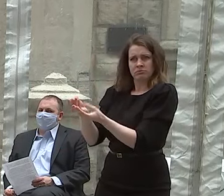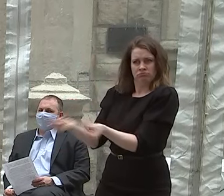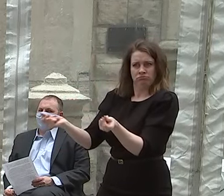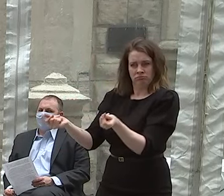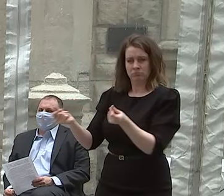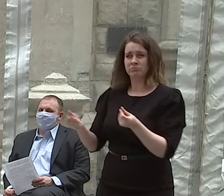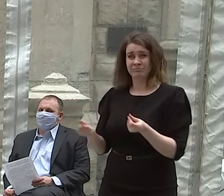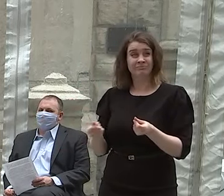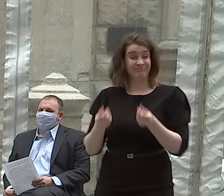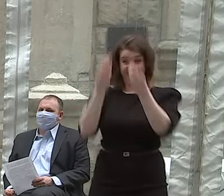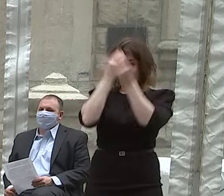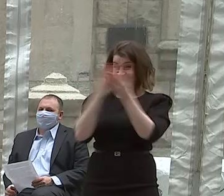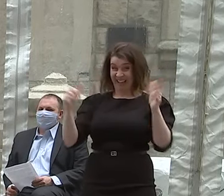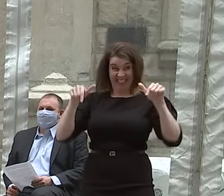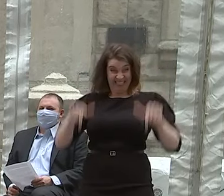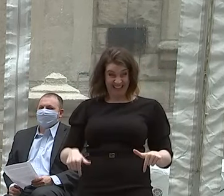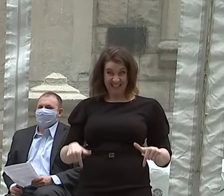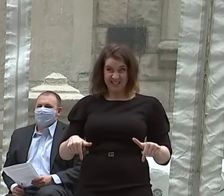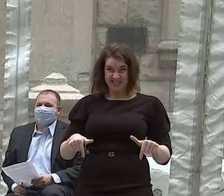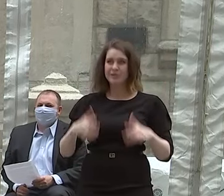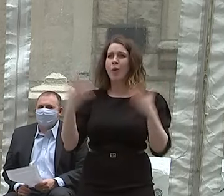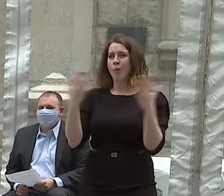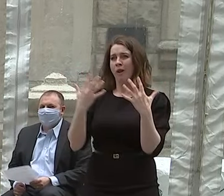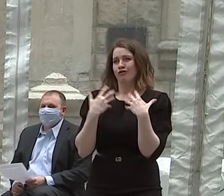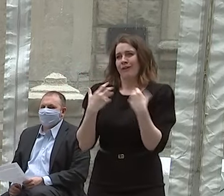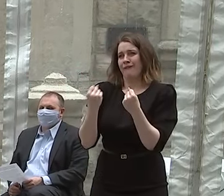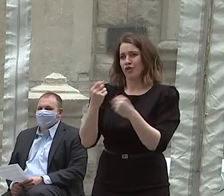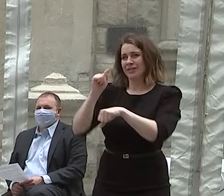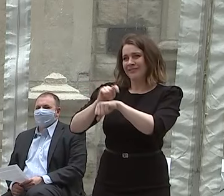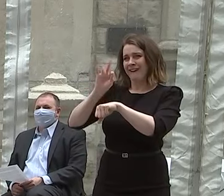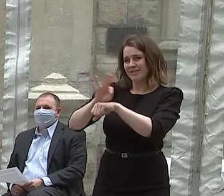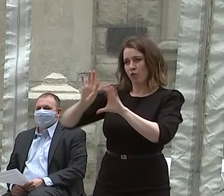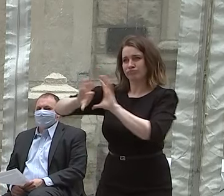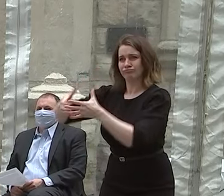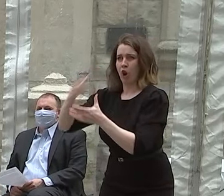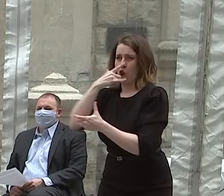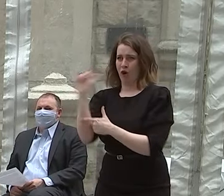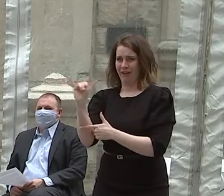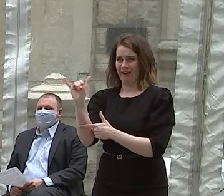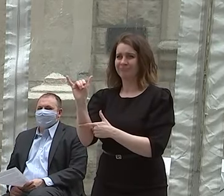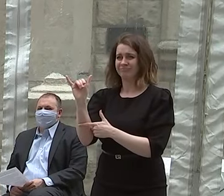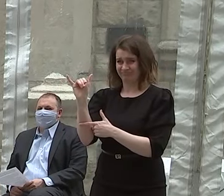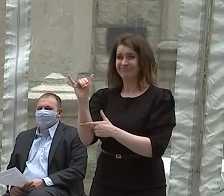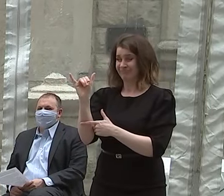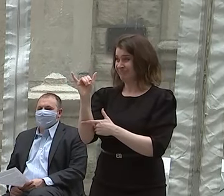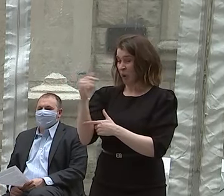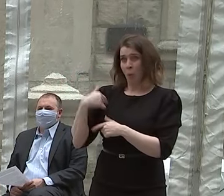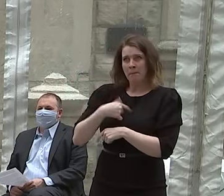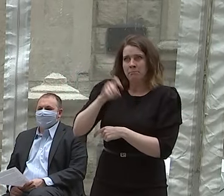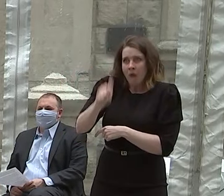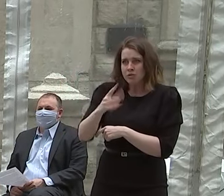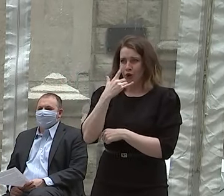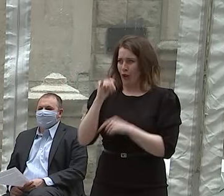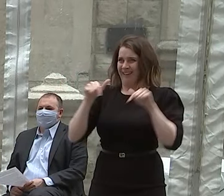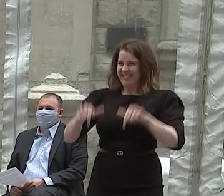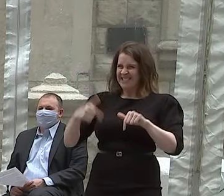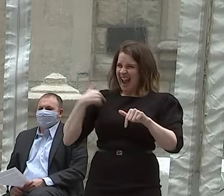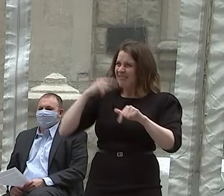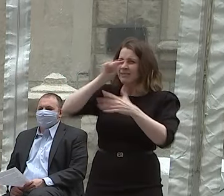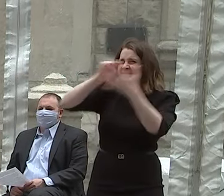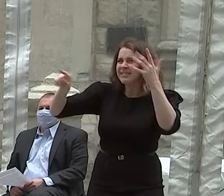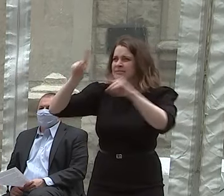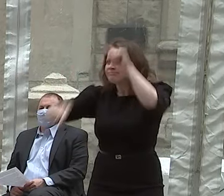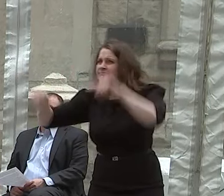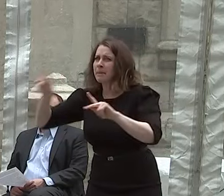what a recovery task force looks like. This is what a recovery task force needs to look like.